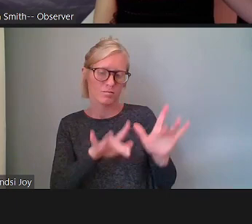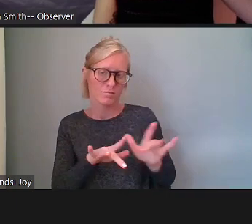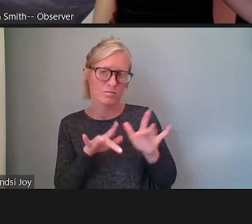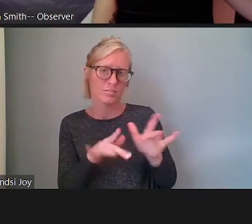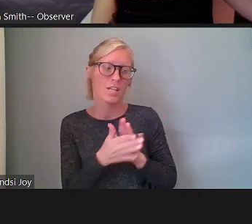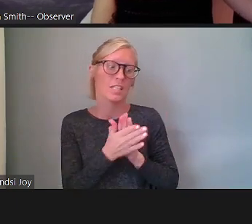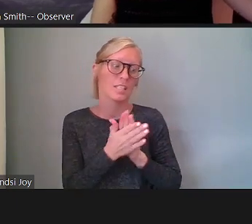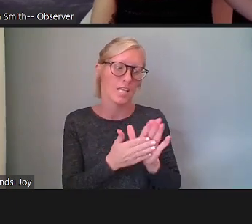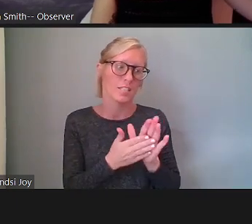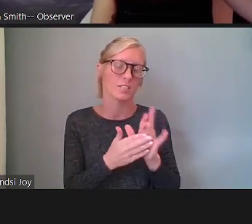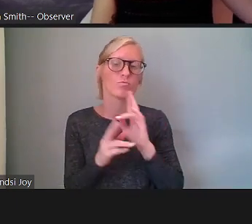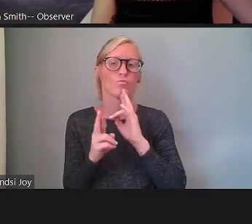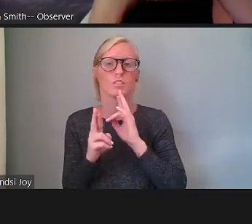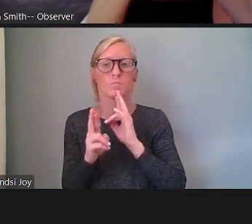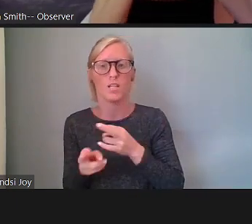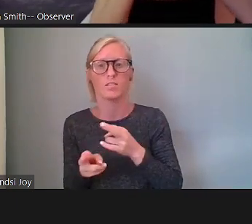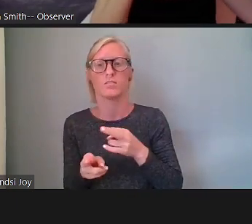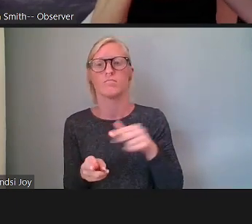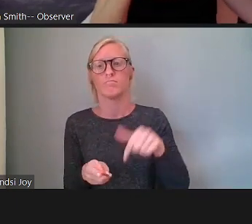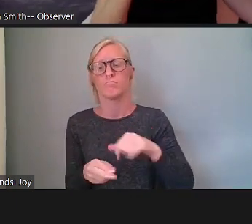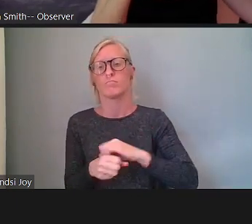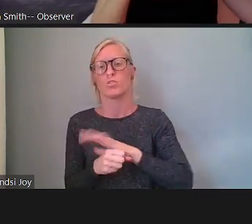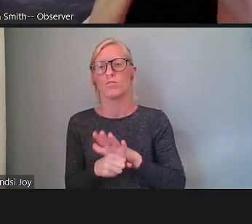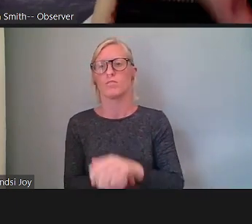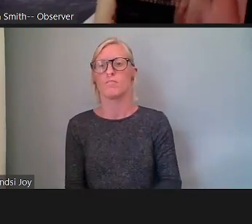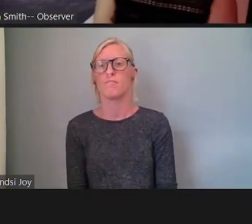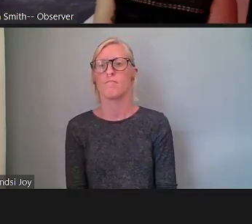to COVID-19.